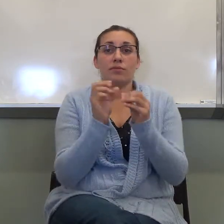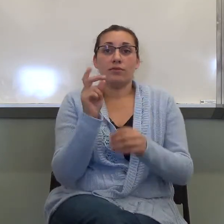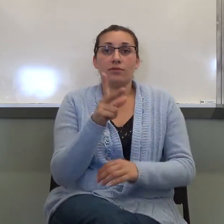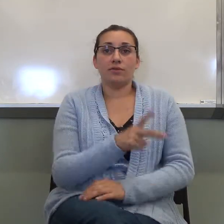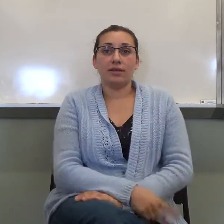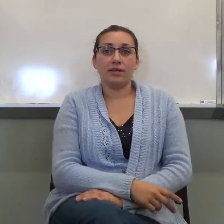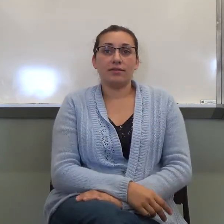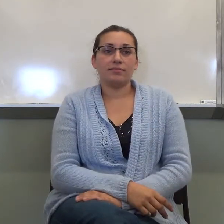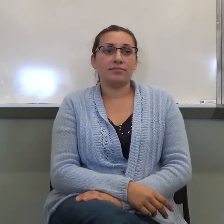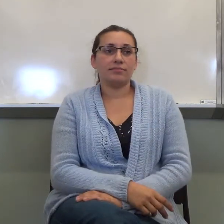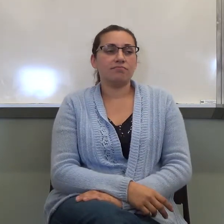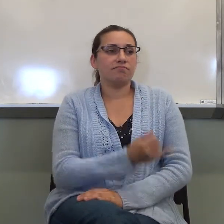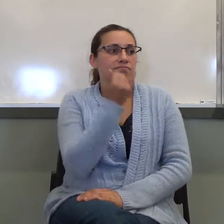Suppose we did